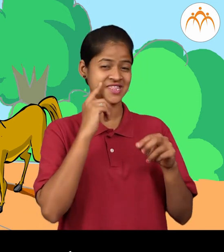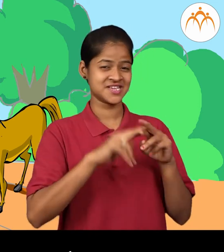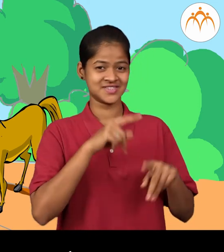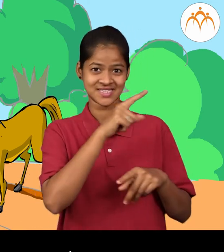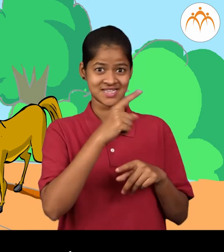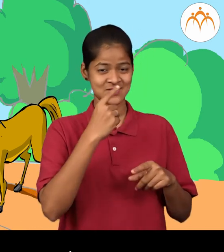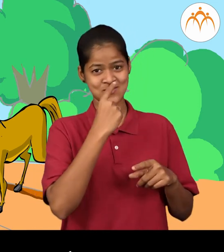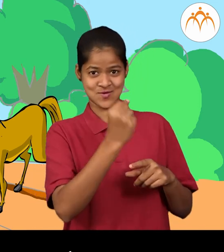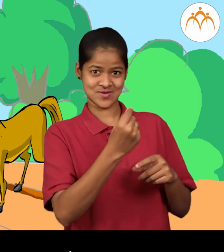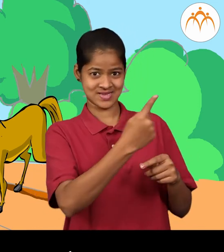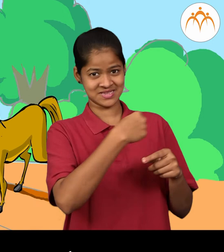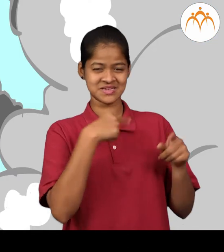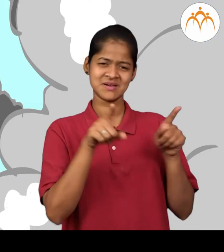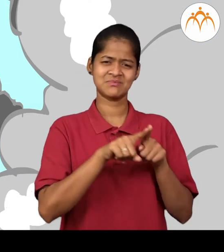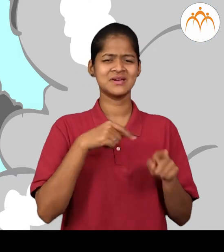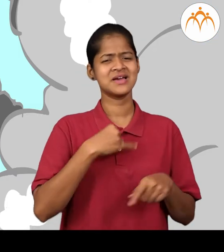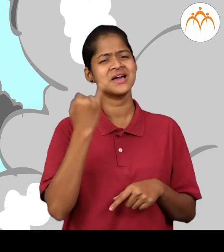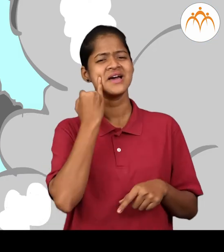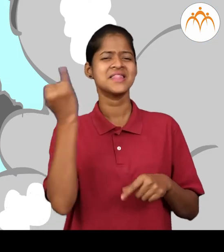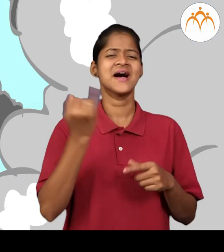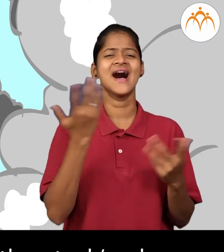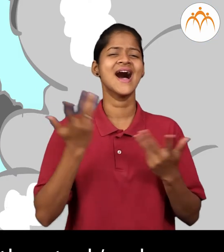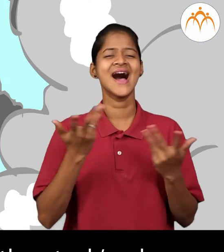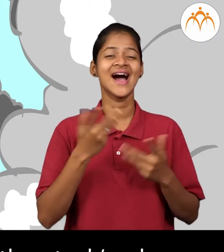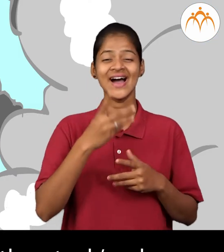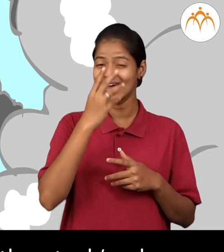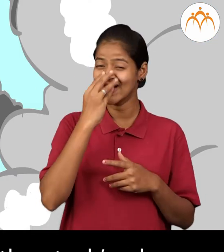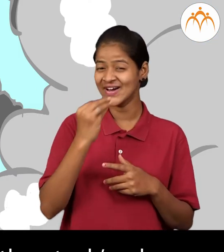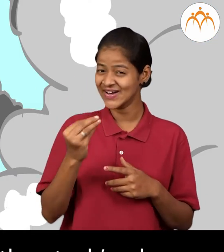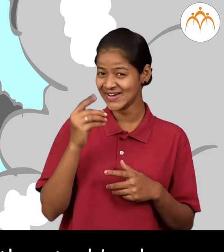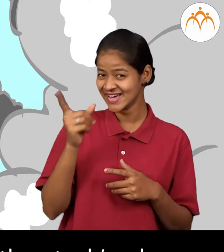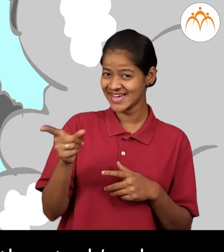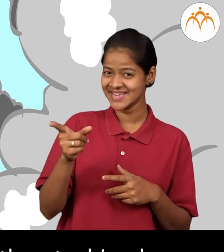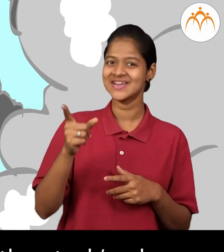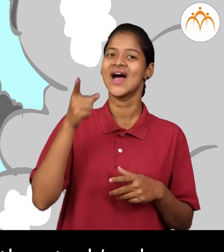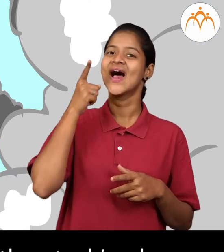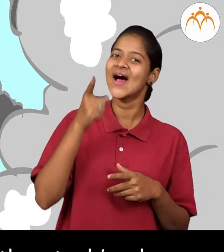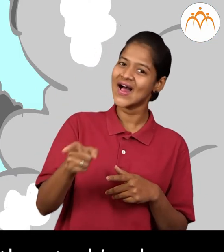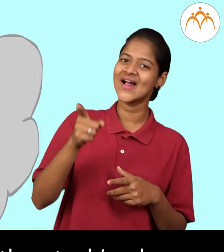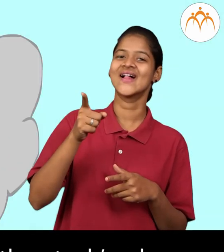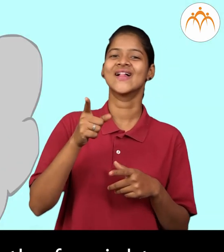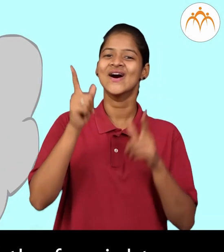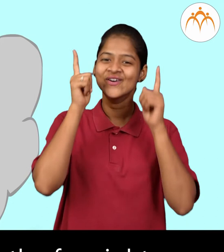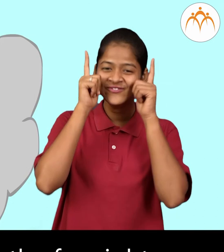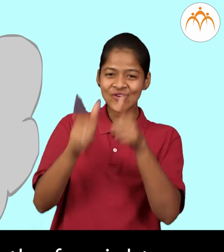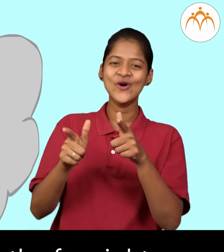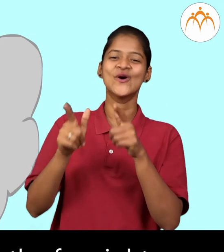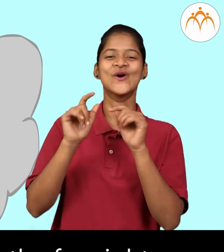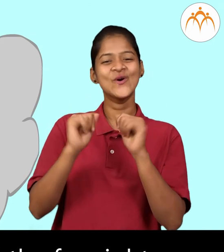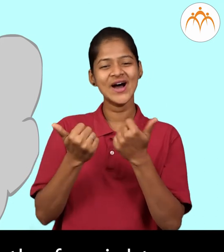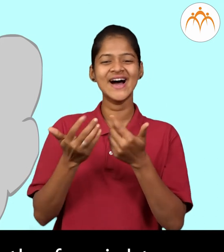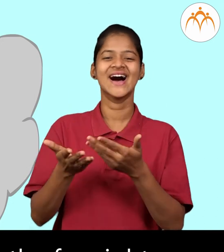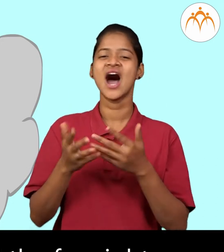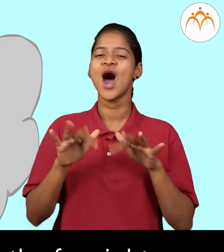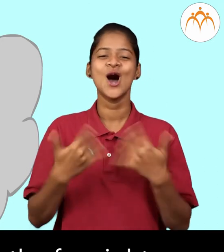stalk was upset. Fairy queen, I should have been in the stalk's place. I would have